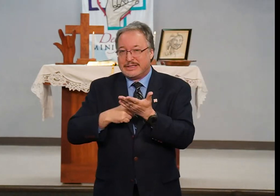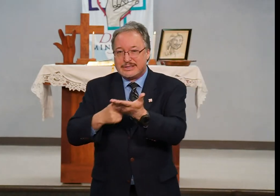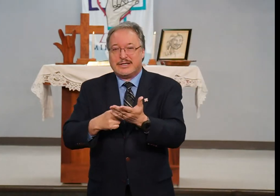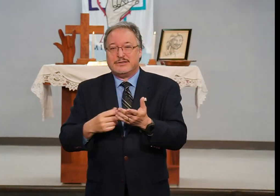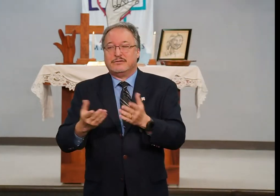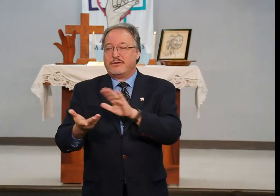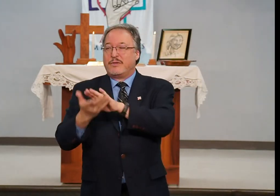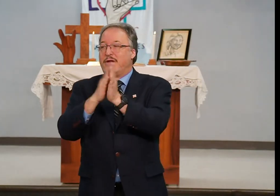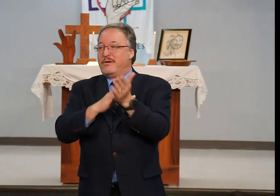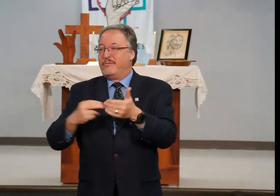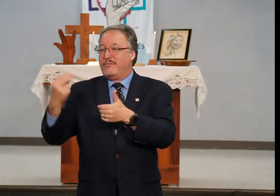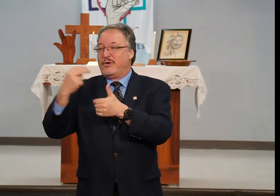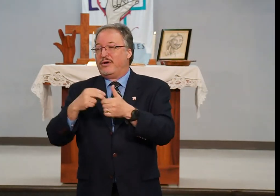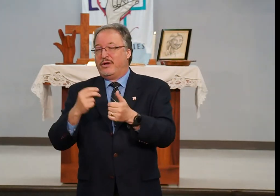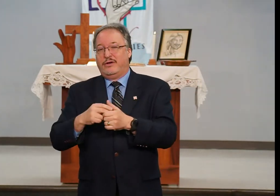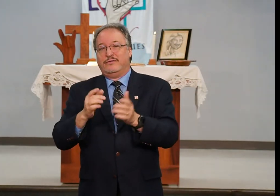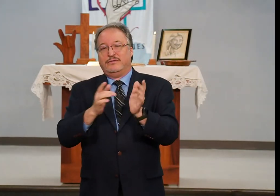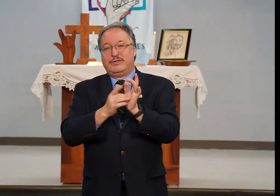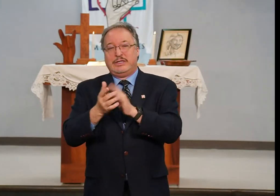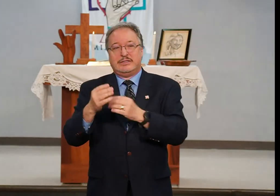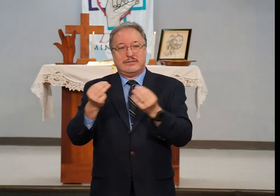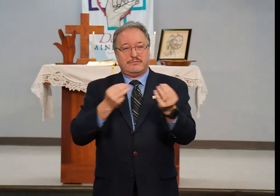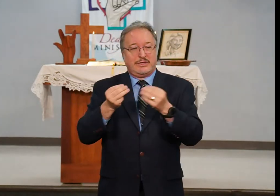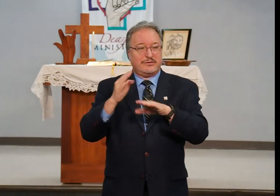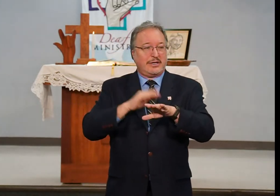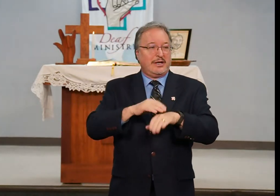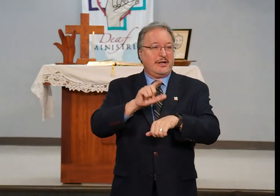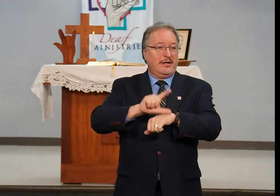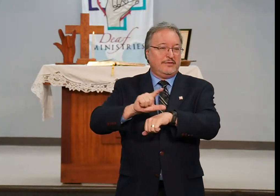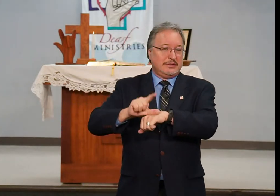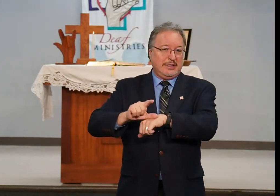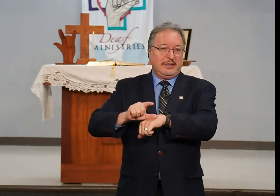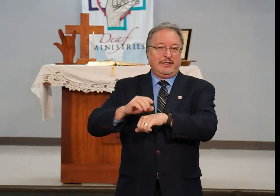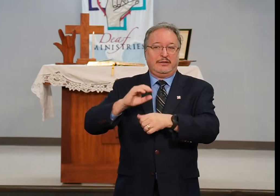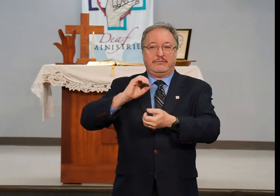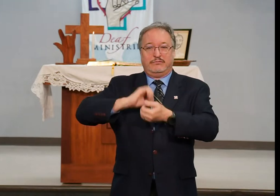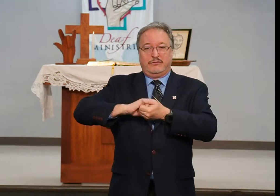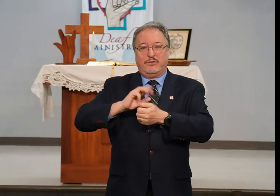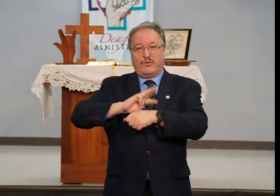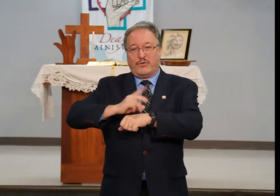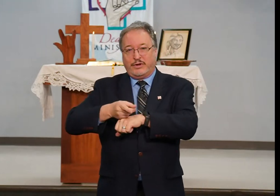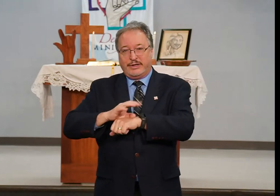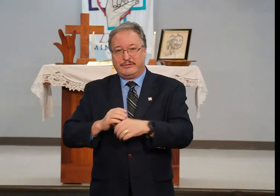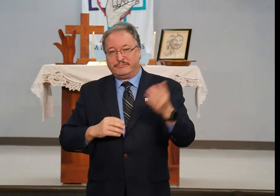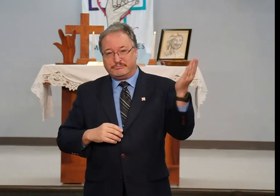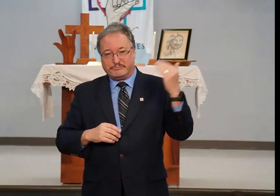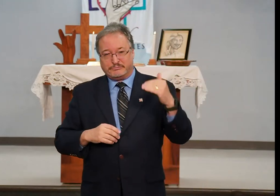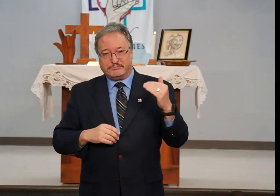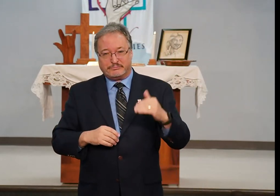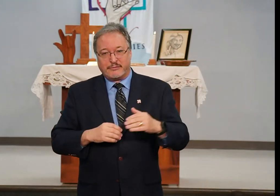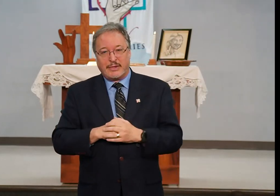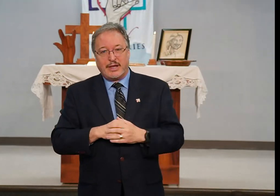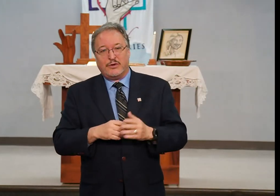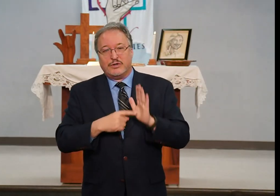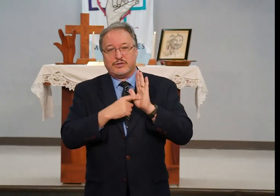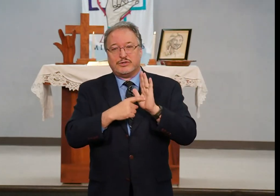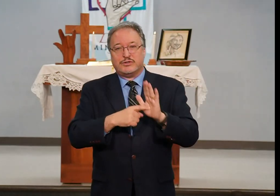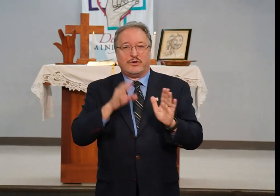talk with me so that we can talk about you taking on a role in Jesus' ministry through Lover's